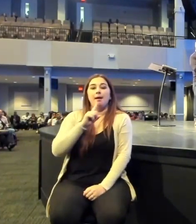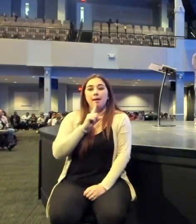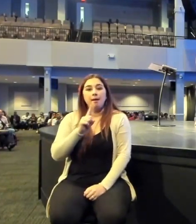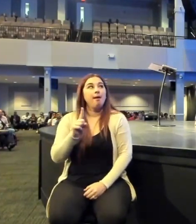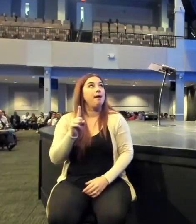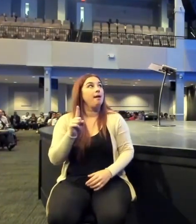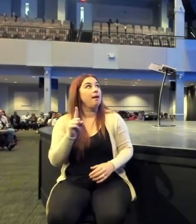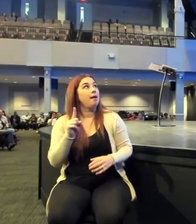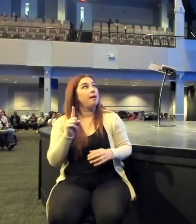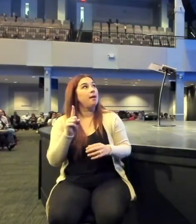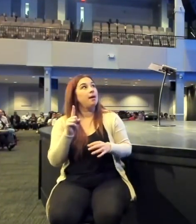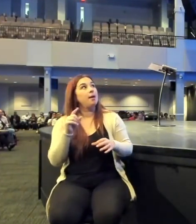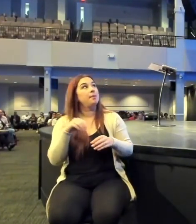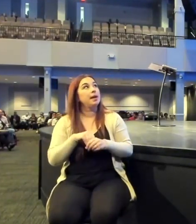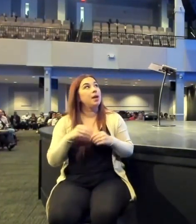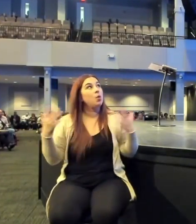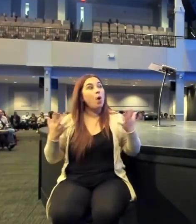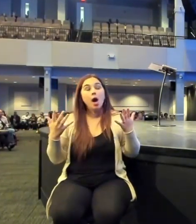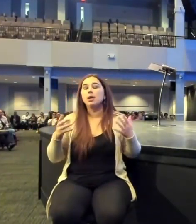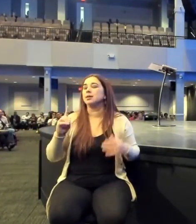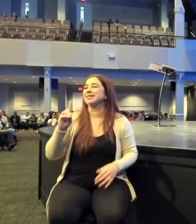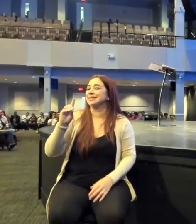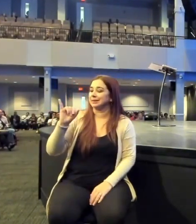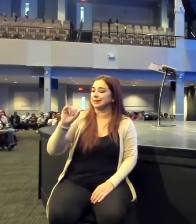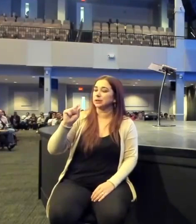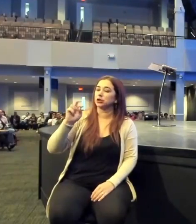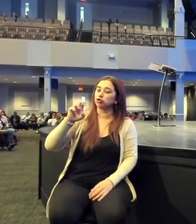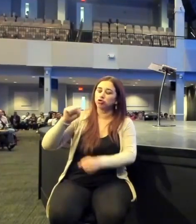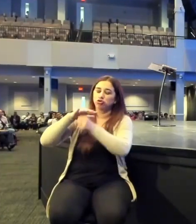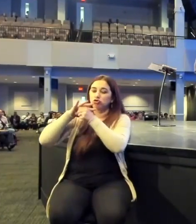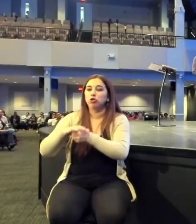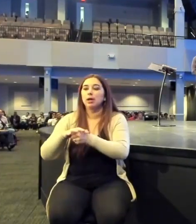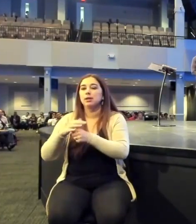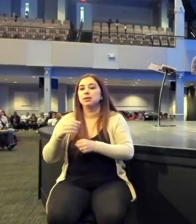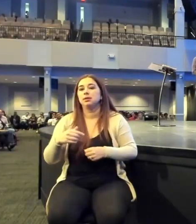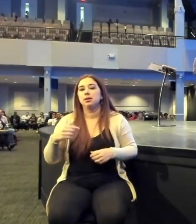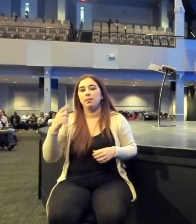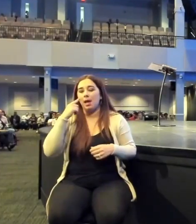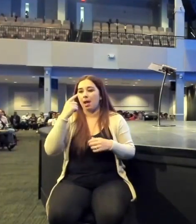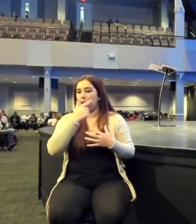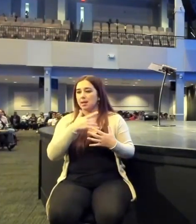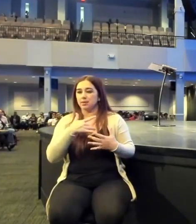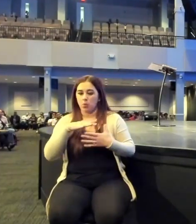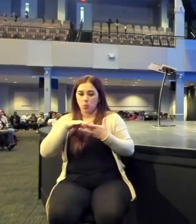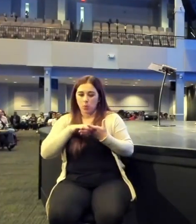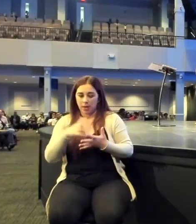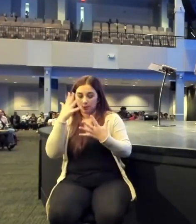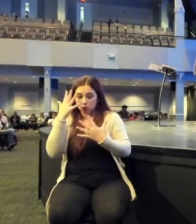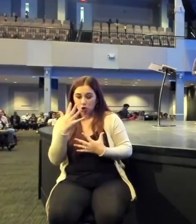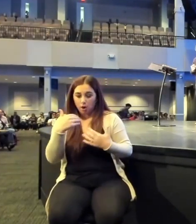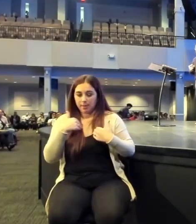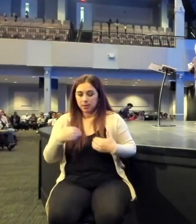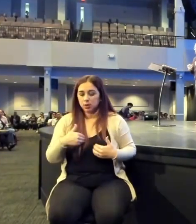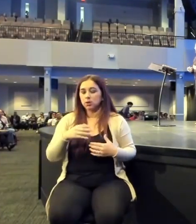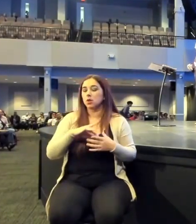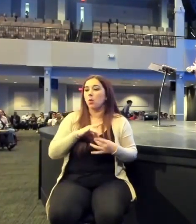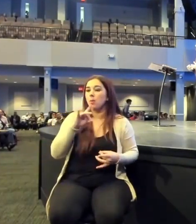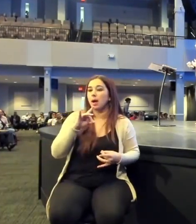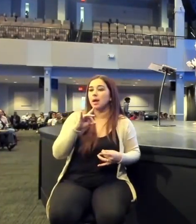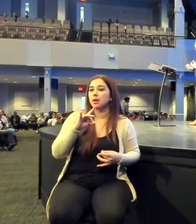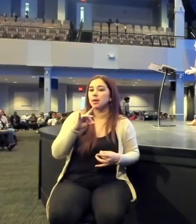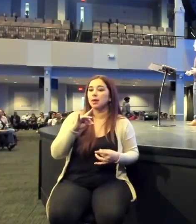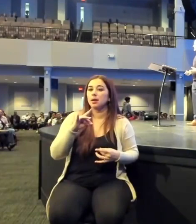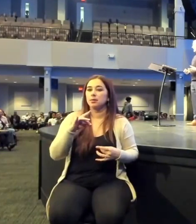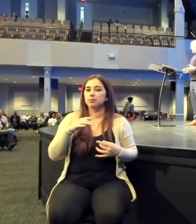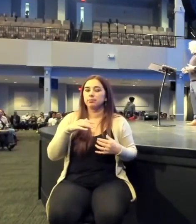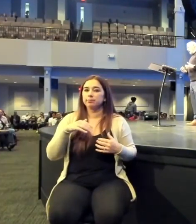in, what am I in? Distress, my eyes grow weak with sorrow, my soul and body with grief. David realized